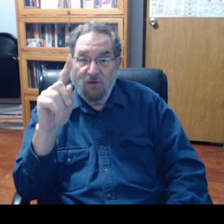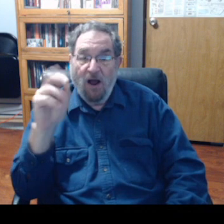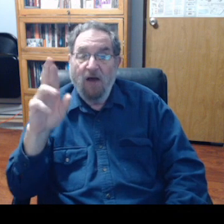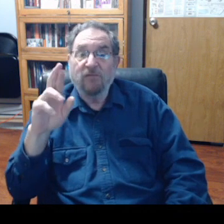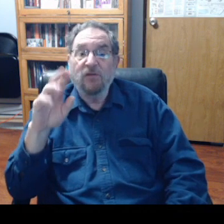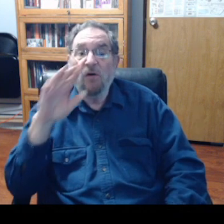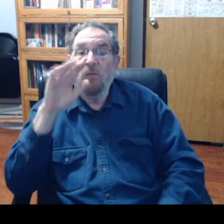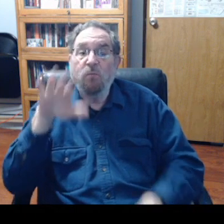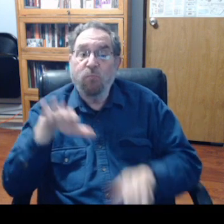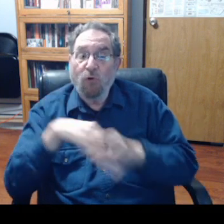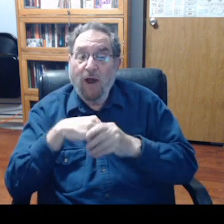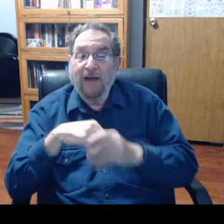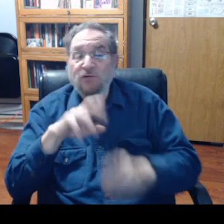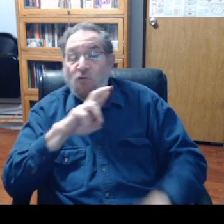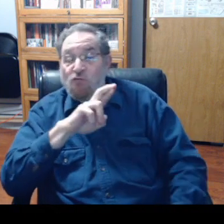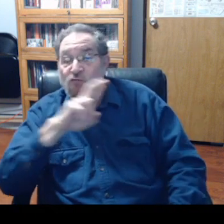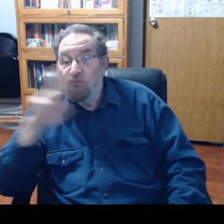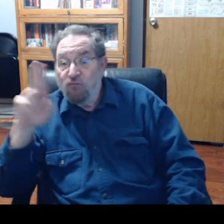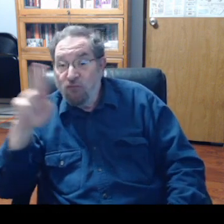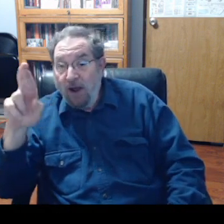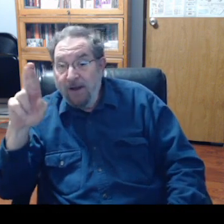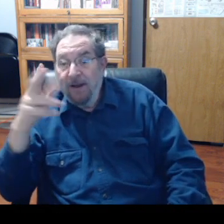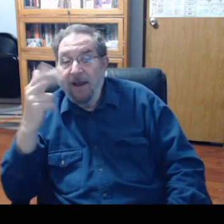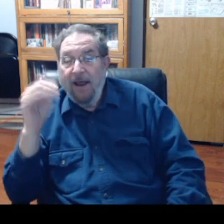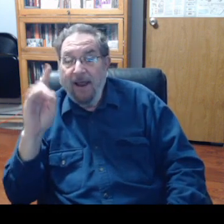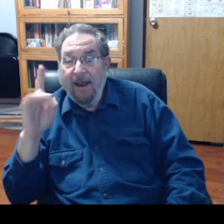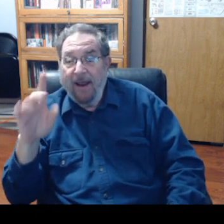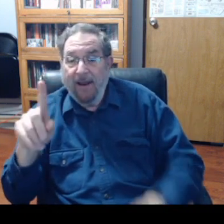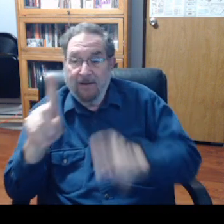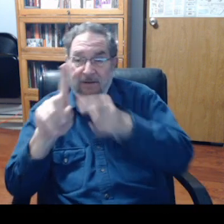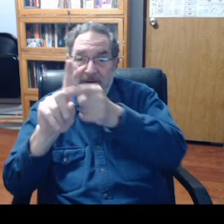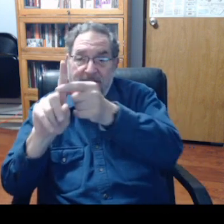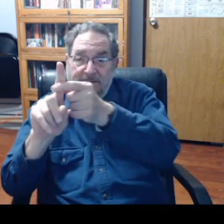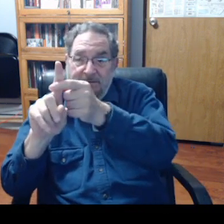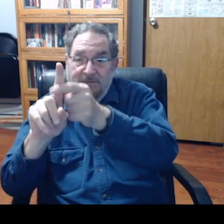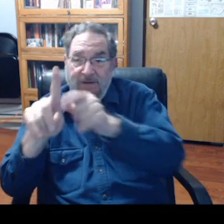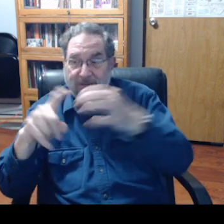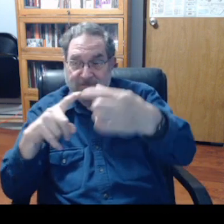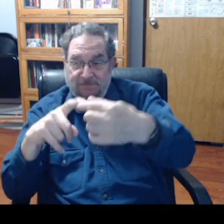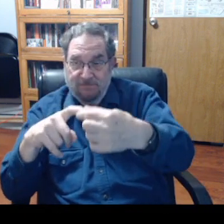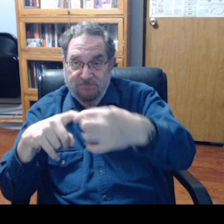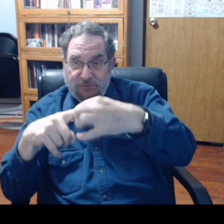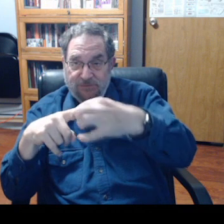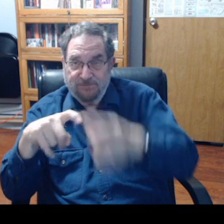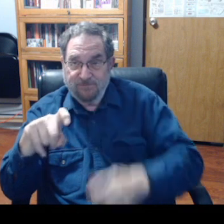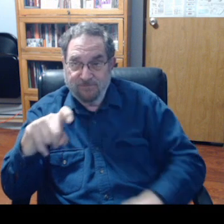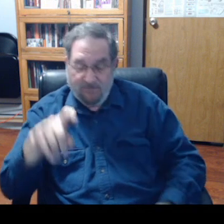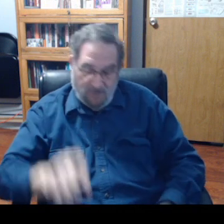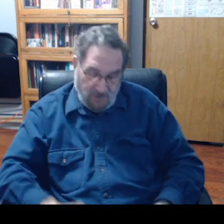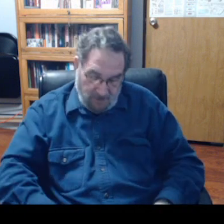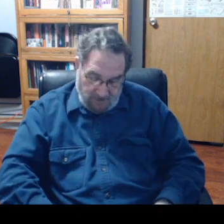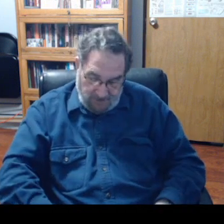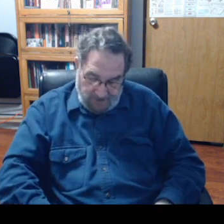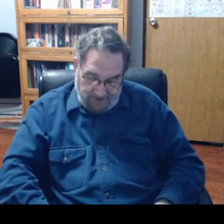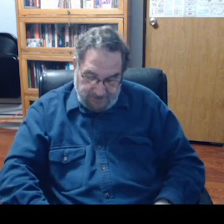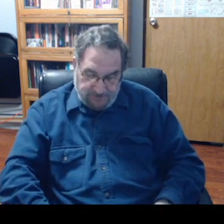the forefinger of the bride's right hand, right here.